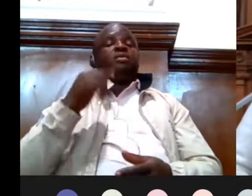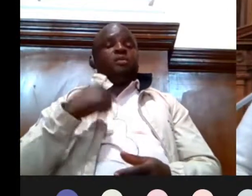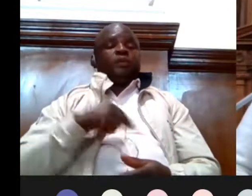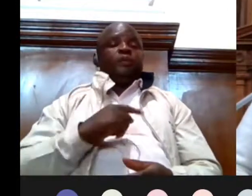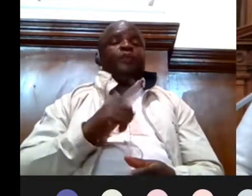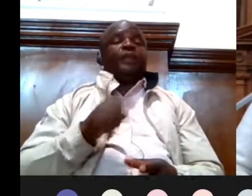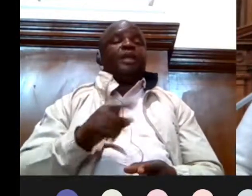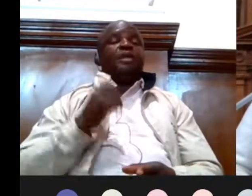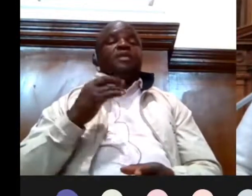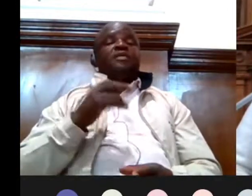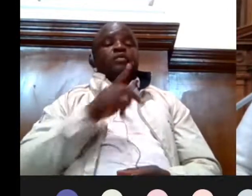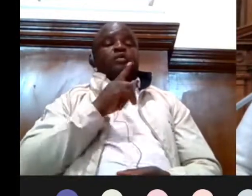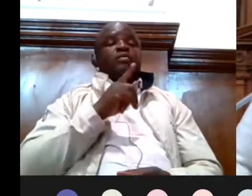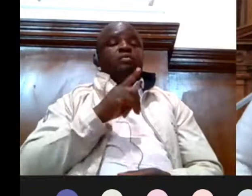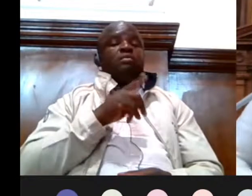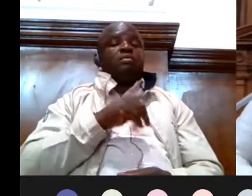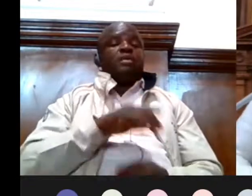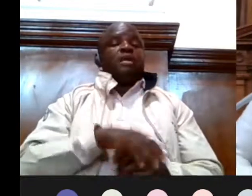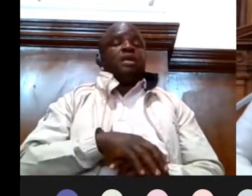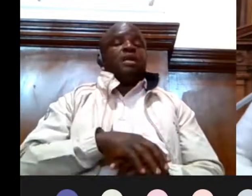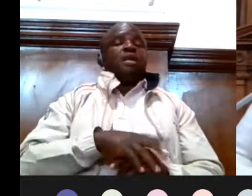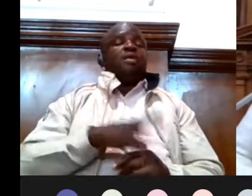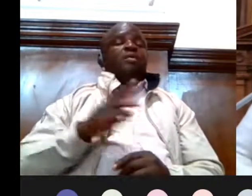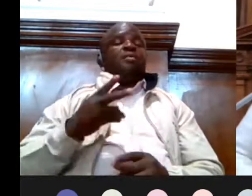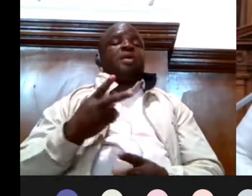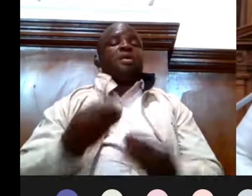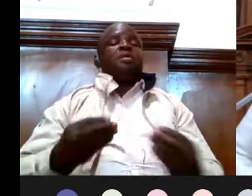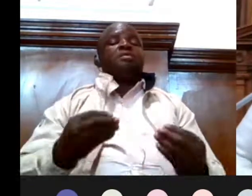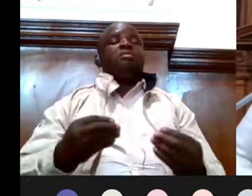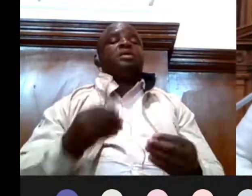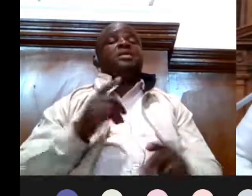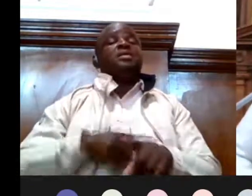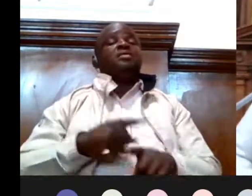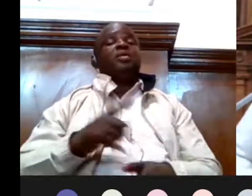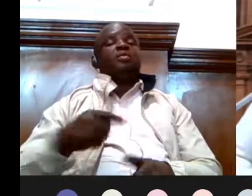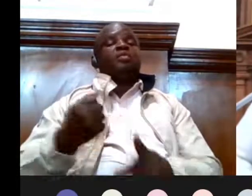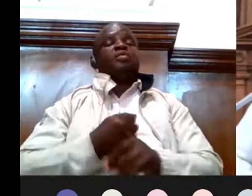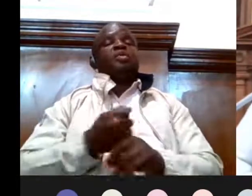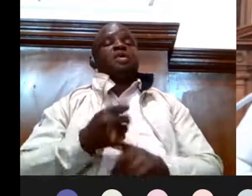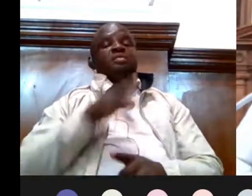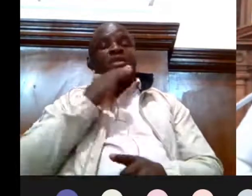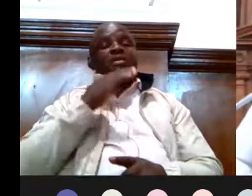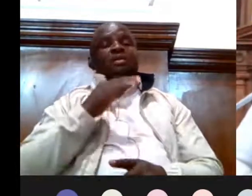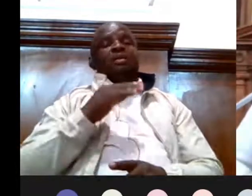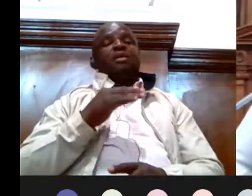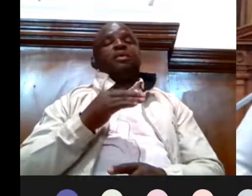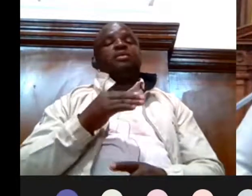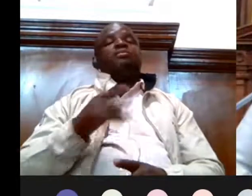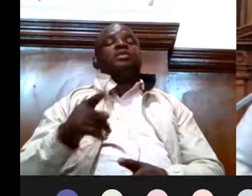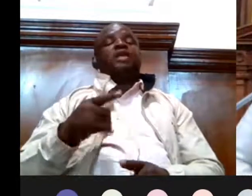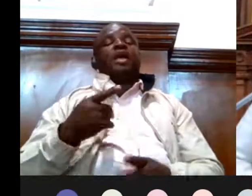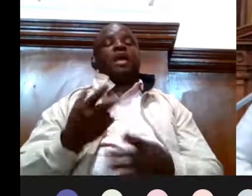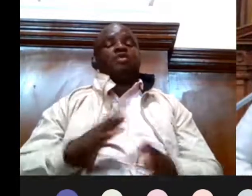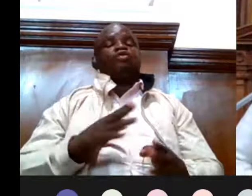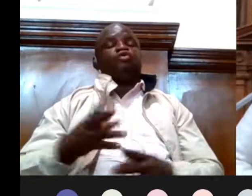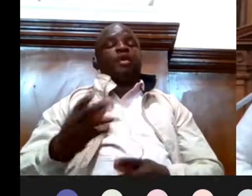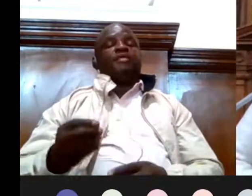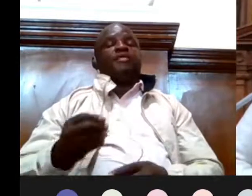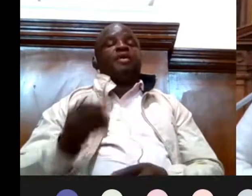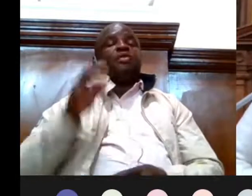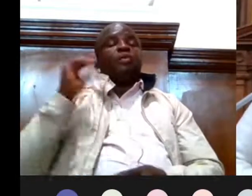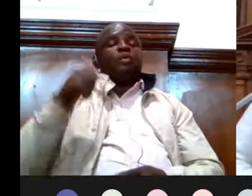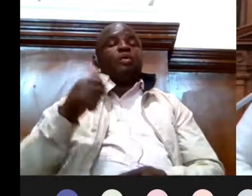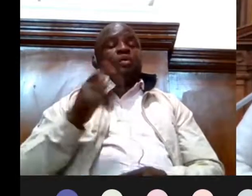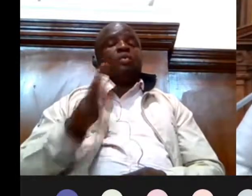quiet while women and children are abused, the more we are facing this death. Hosane ho tla be ho patwa